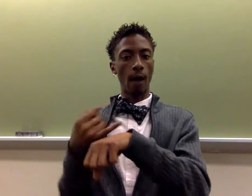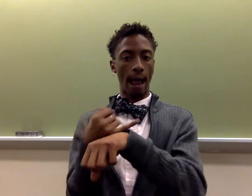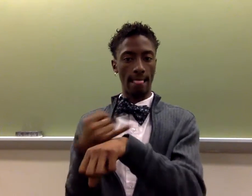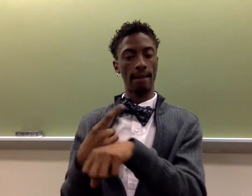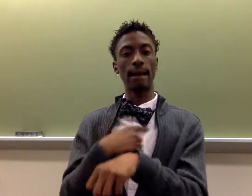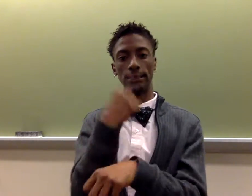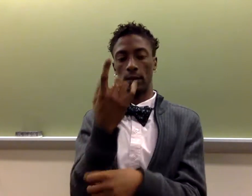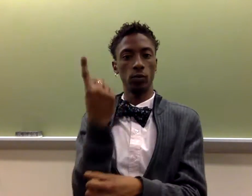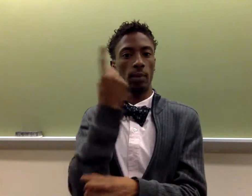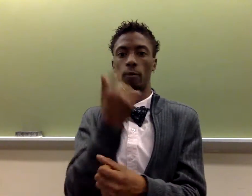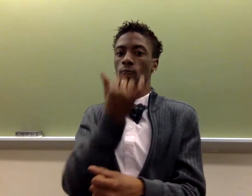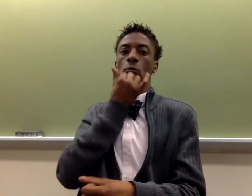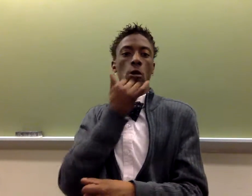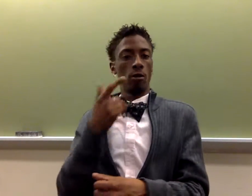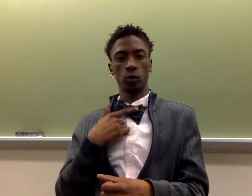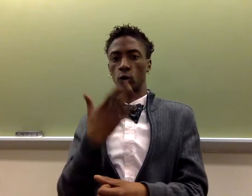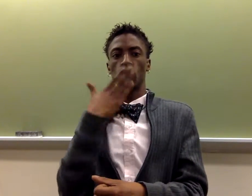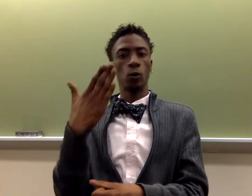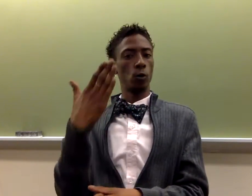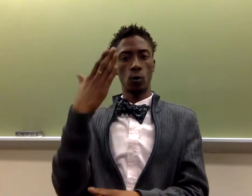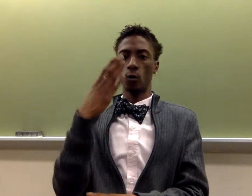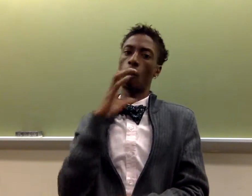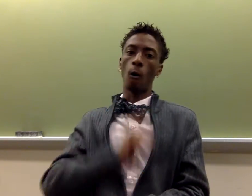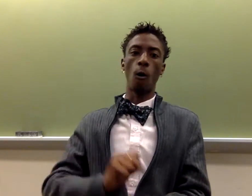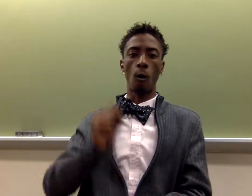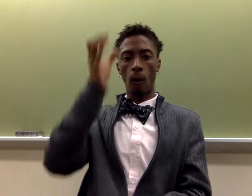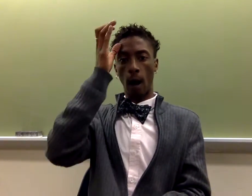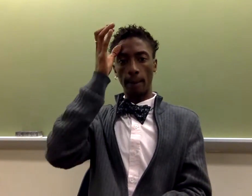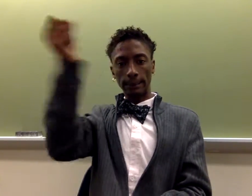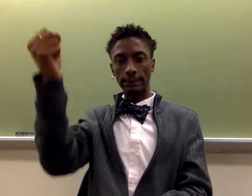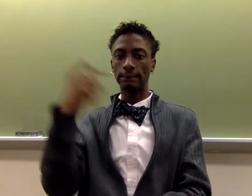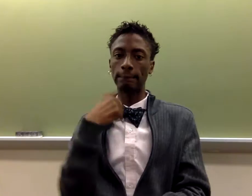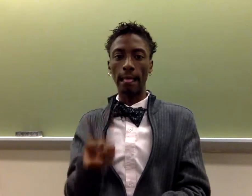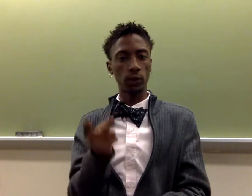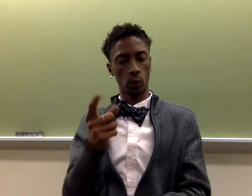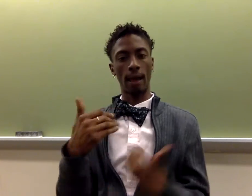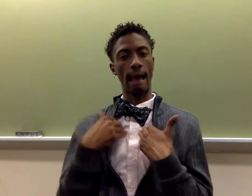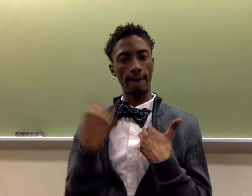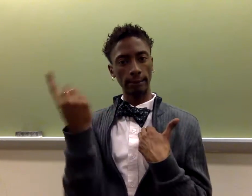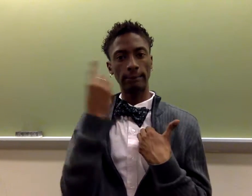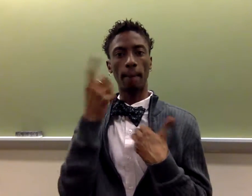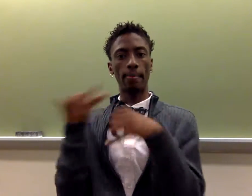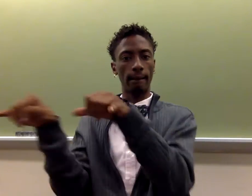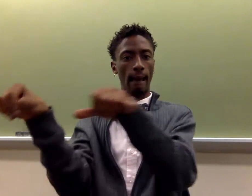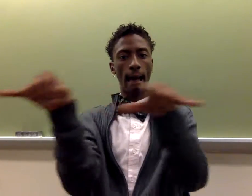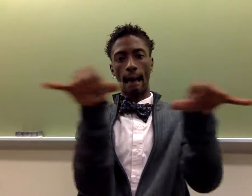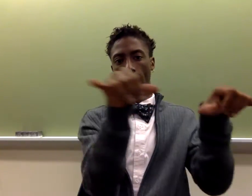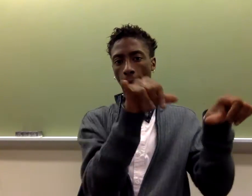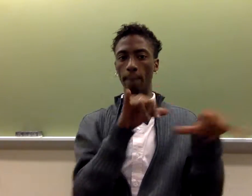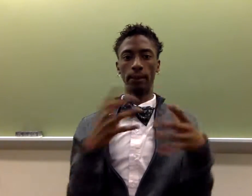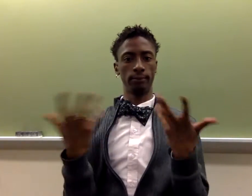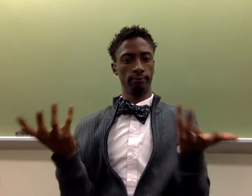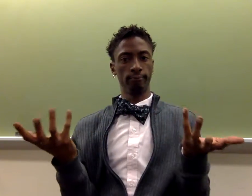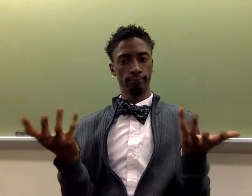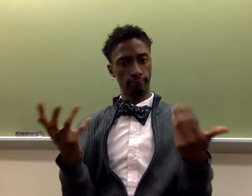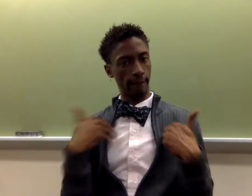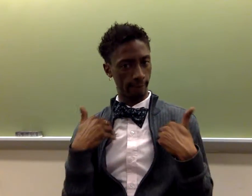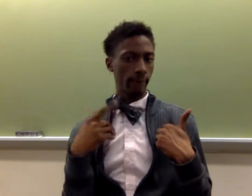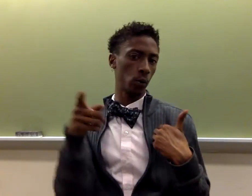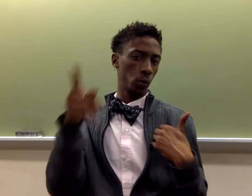Just your good old common sense tells you there's something common here that's factoring in. I'll let you draw your own